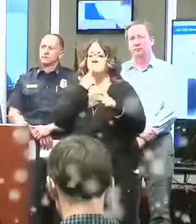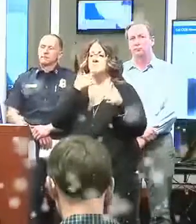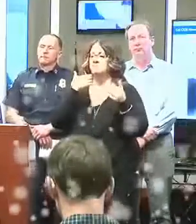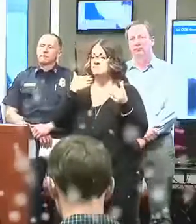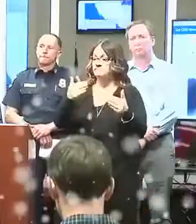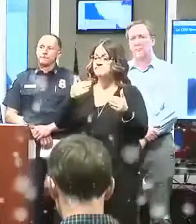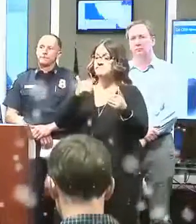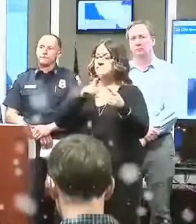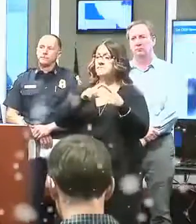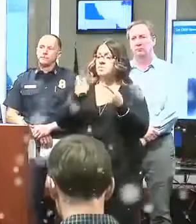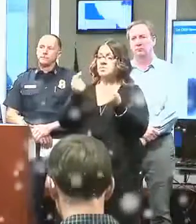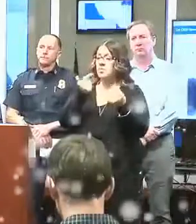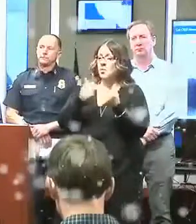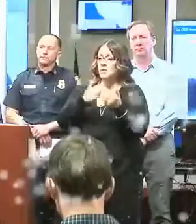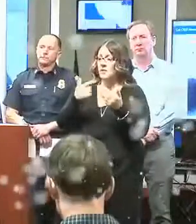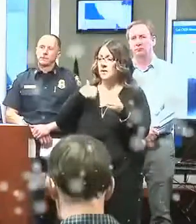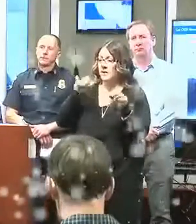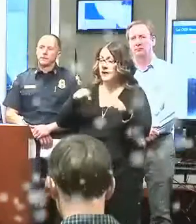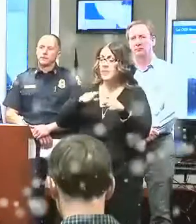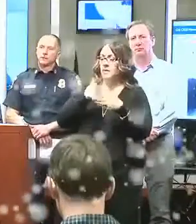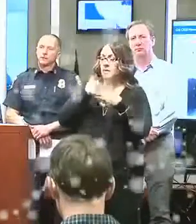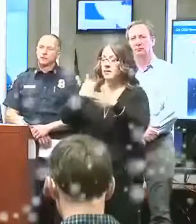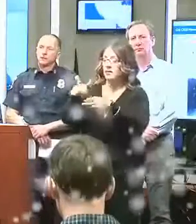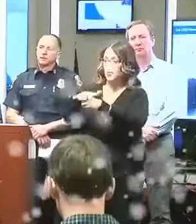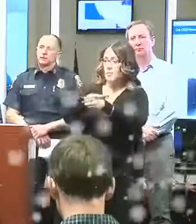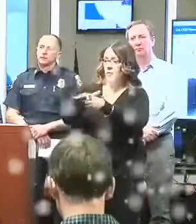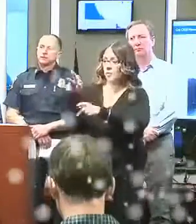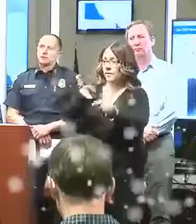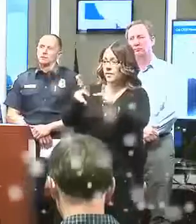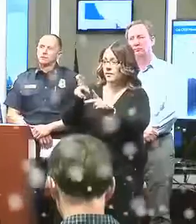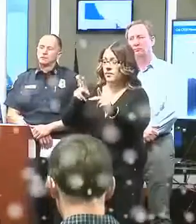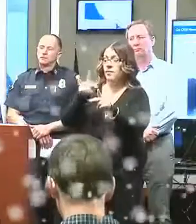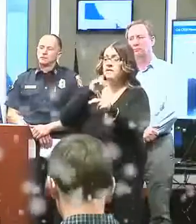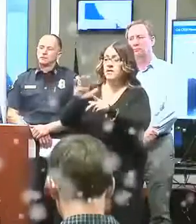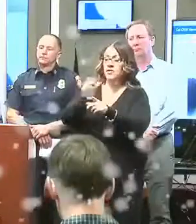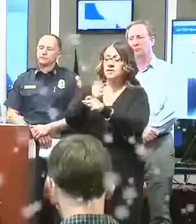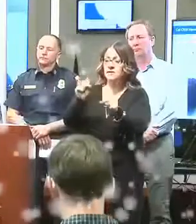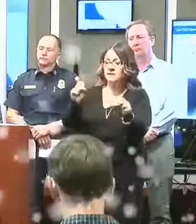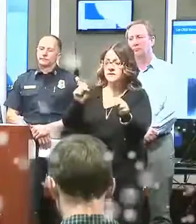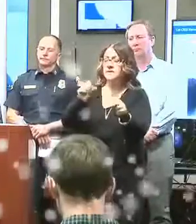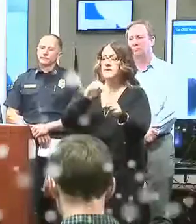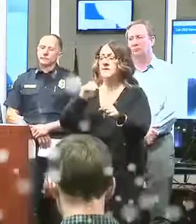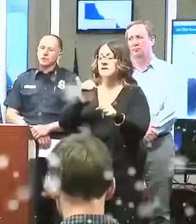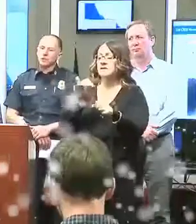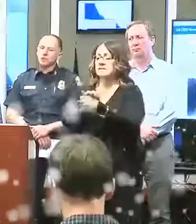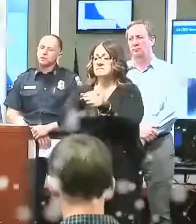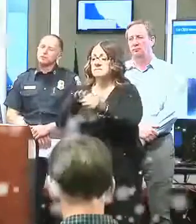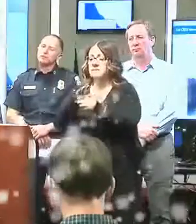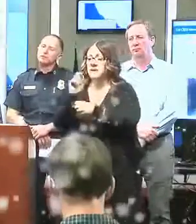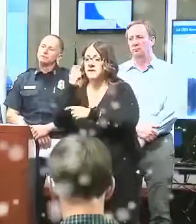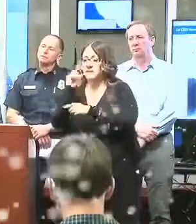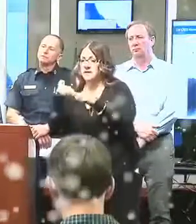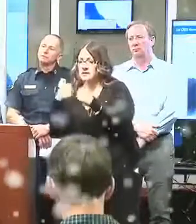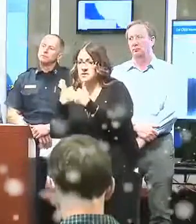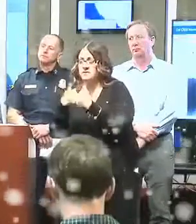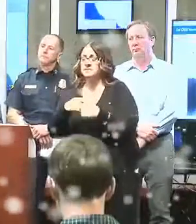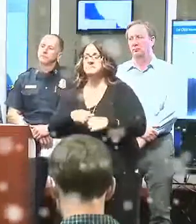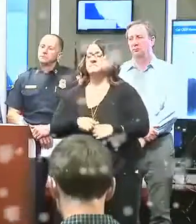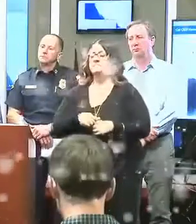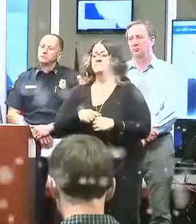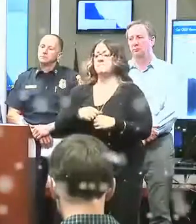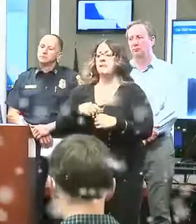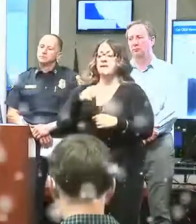protect public health and to help the local officials in their effort in doing the same. We also activated the State Operations Center, which you